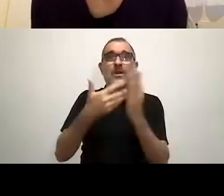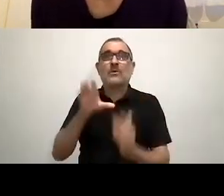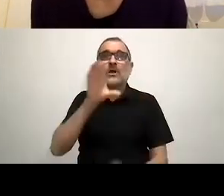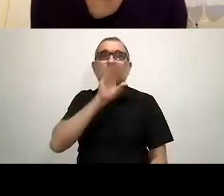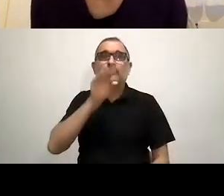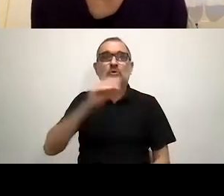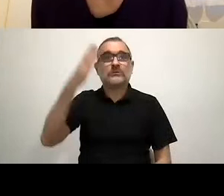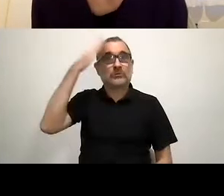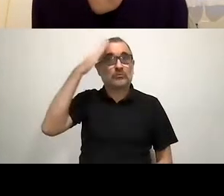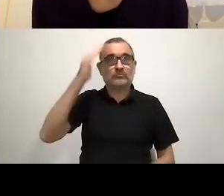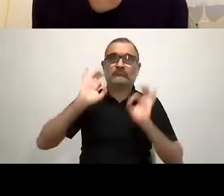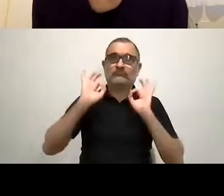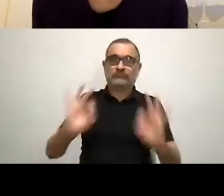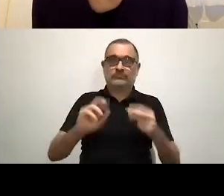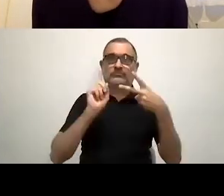only in English.